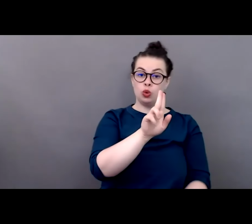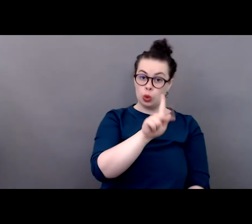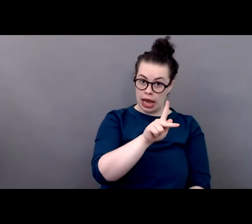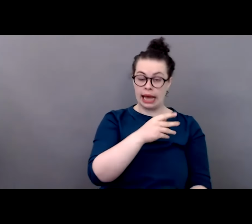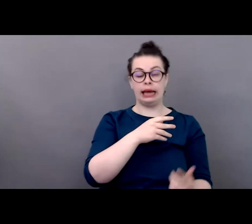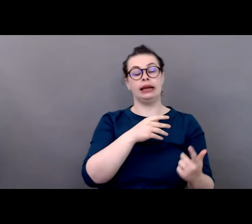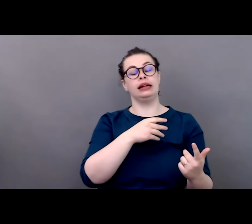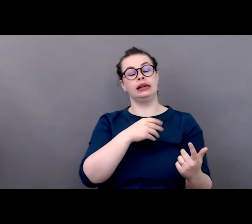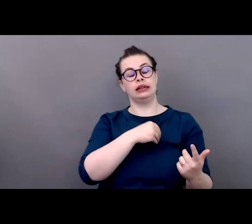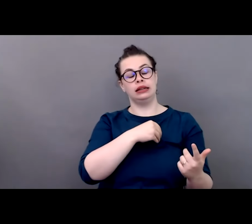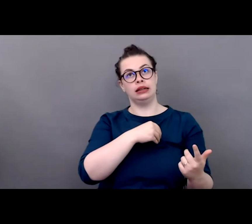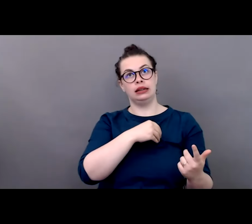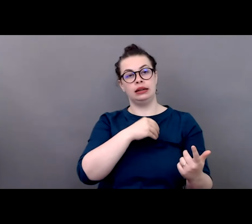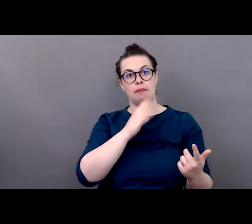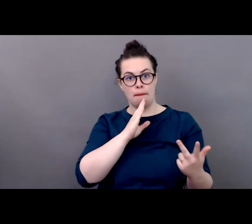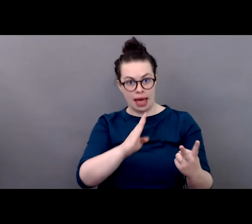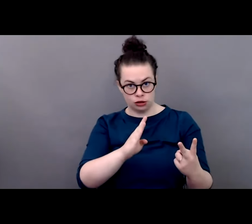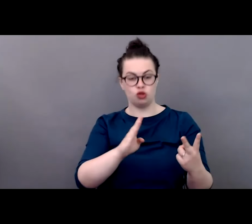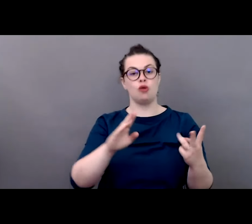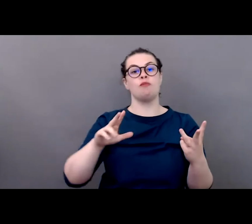ratified the optional protocol.